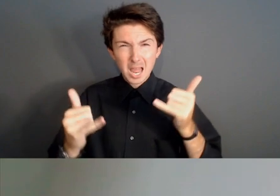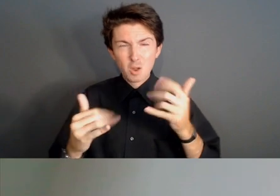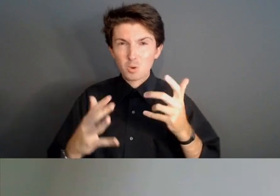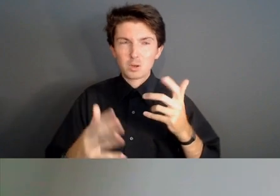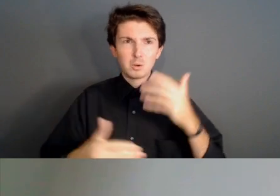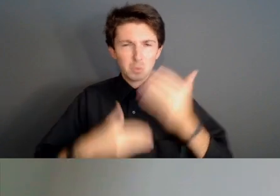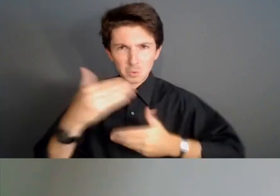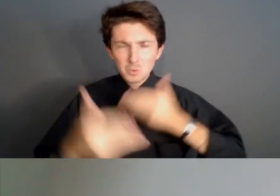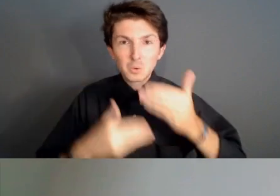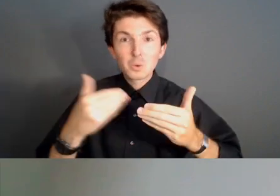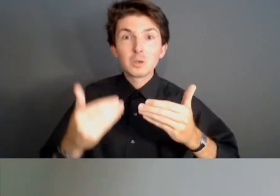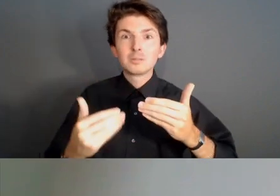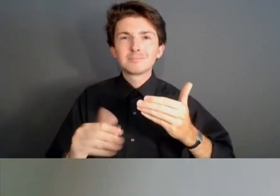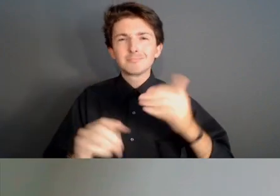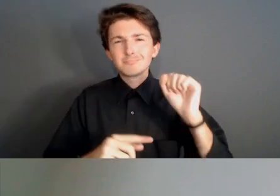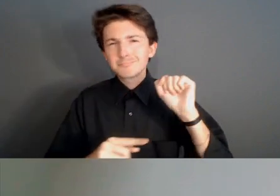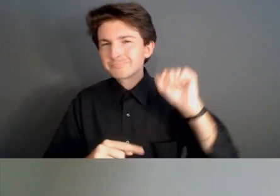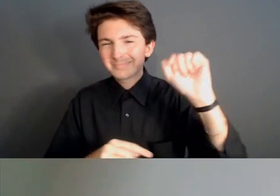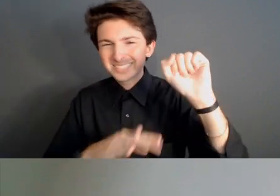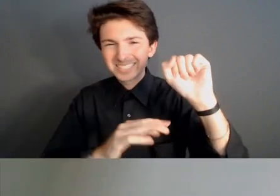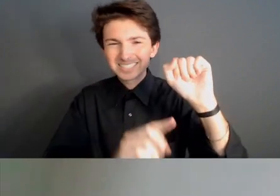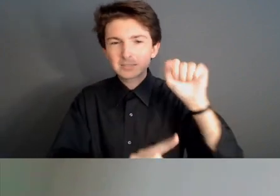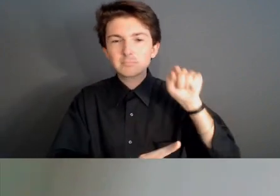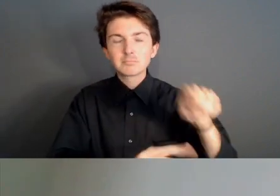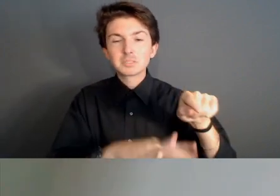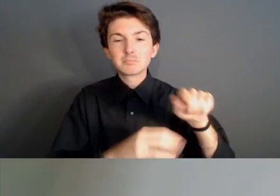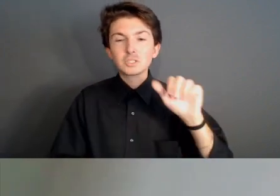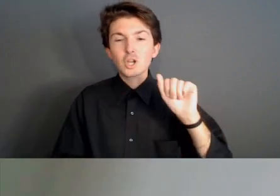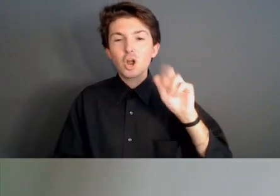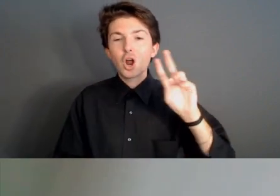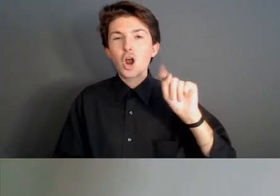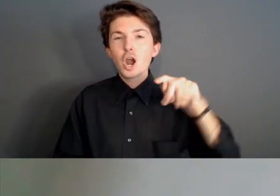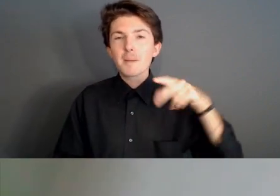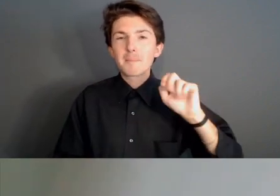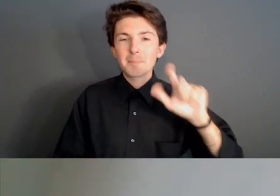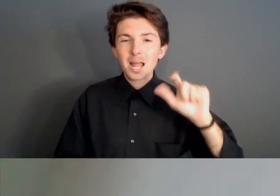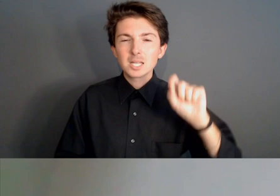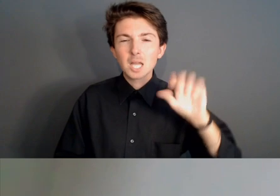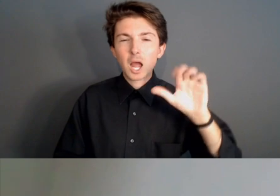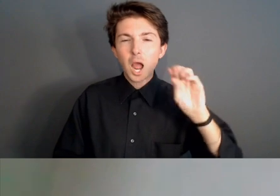ever. Lead on. Check out my artwork for sale at